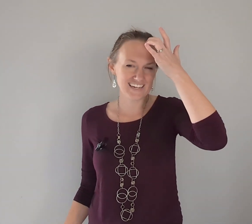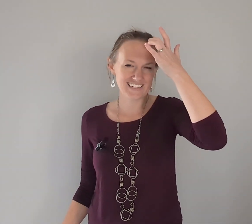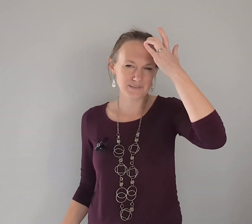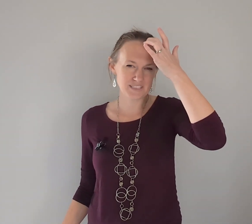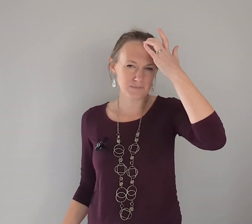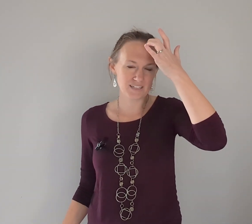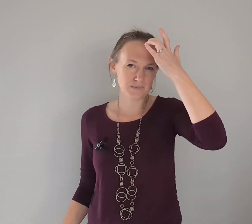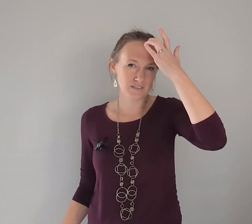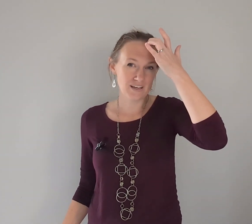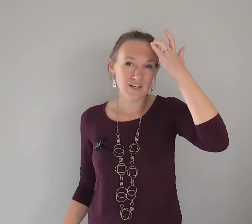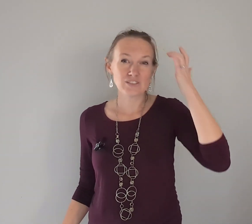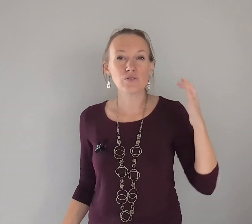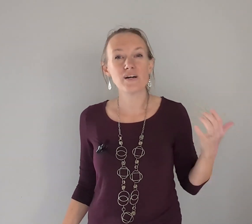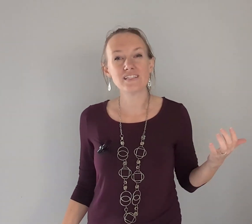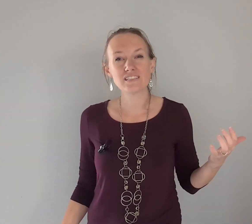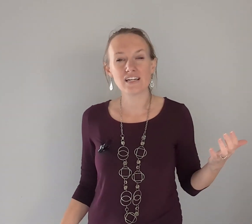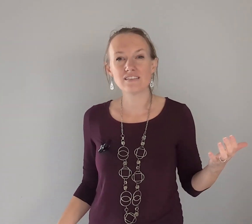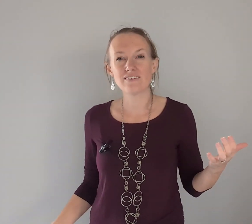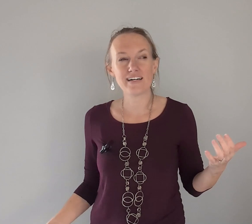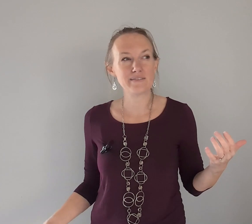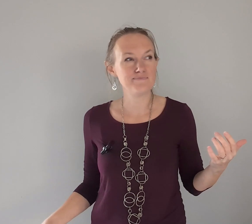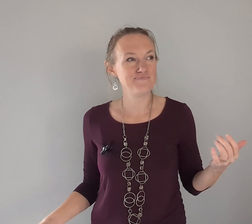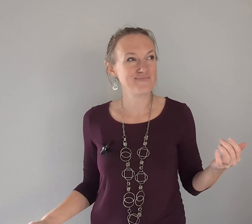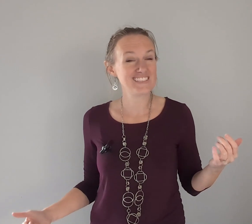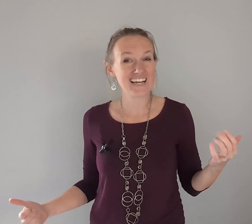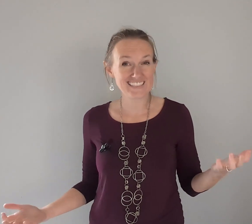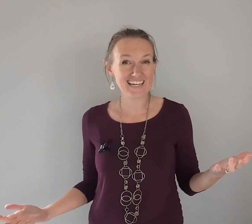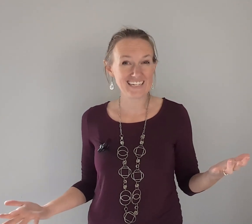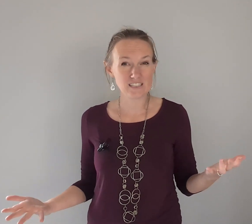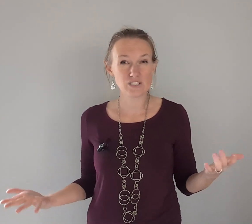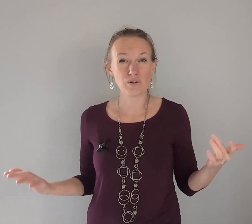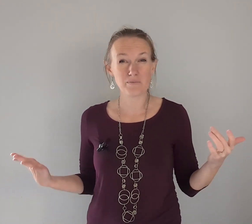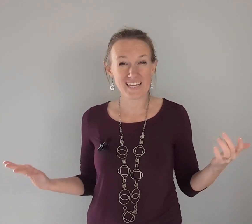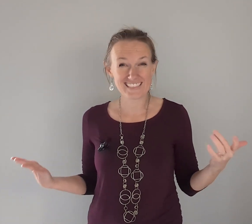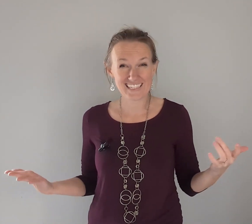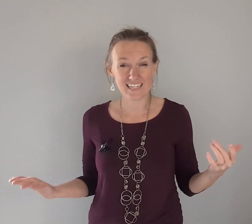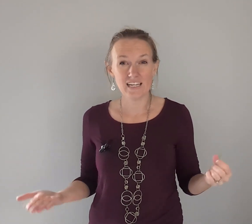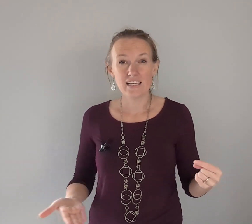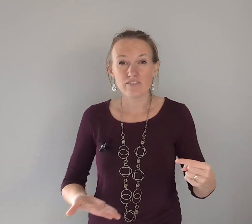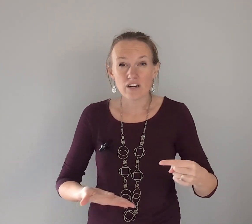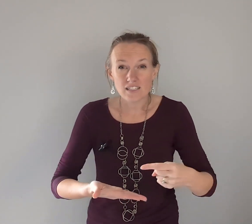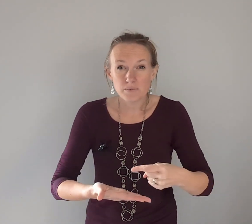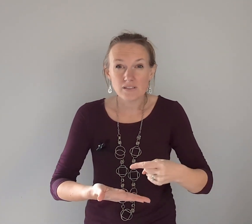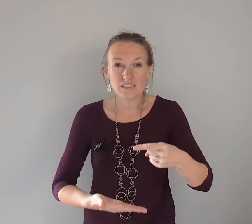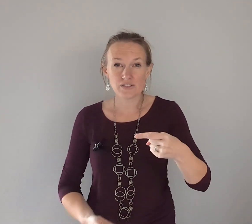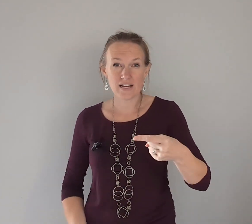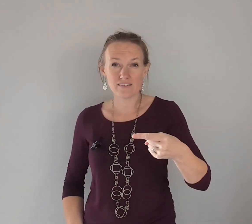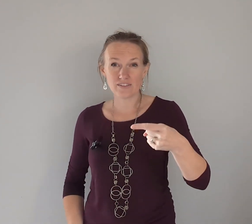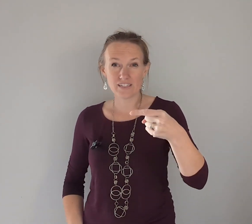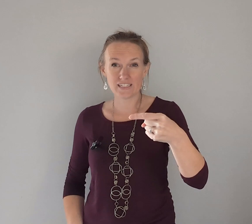signing as much as possible. So one that's kind of sign exact English or PSE for gospel is you have your index